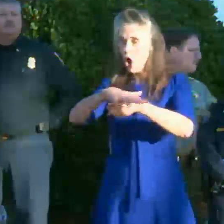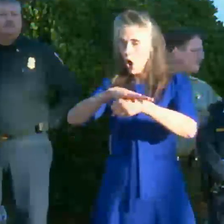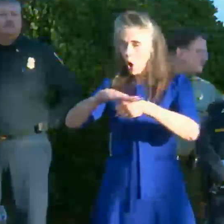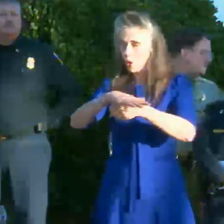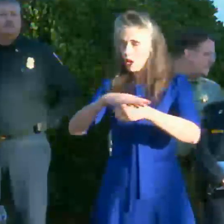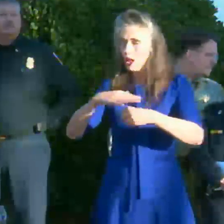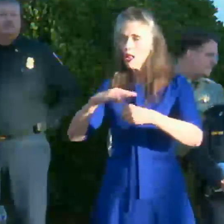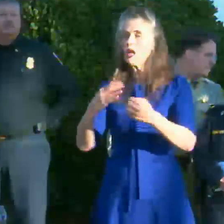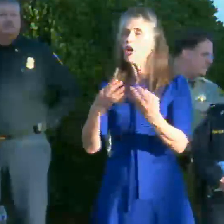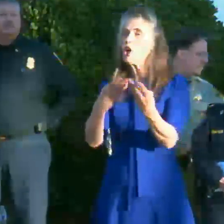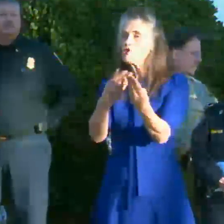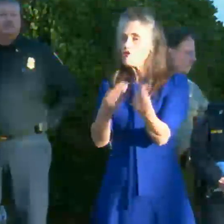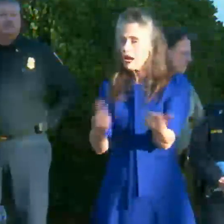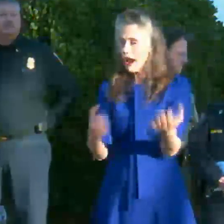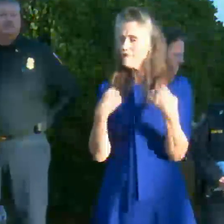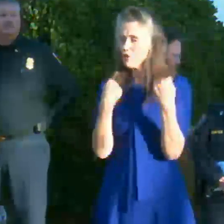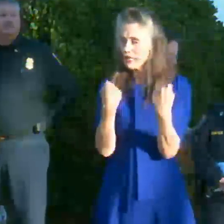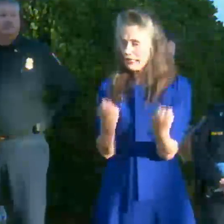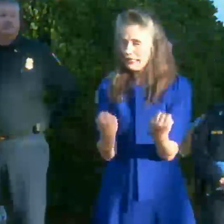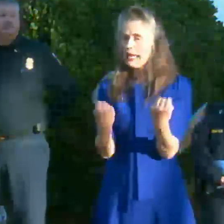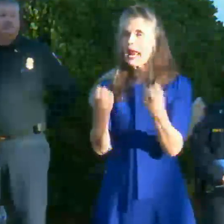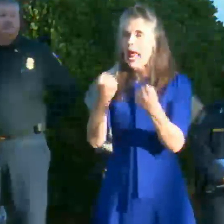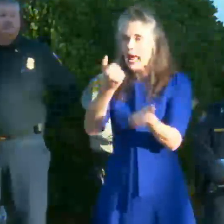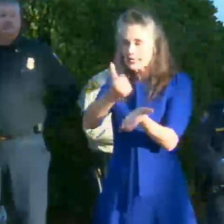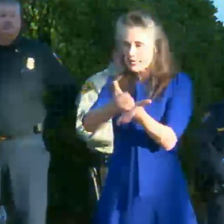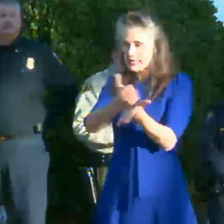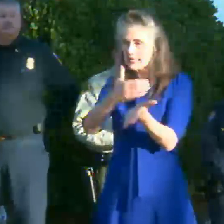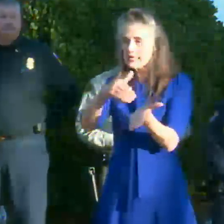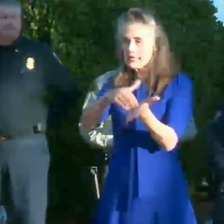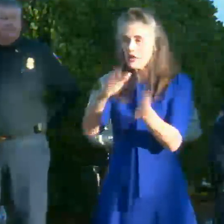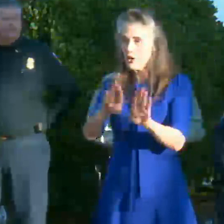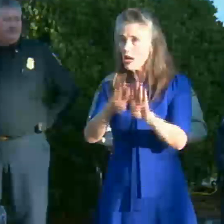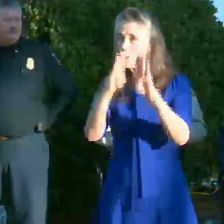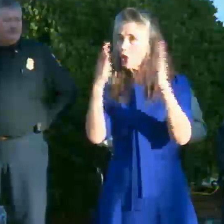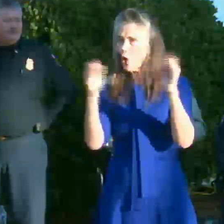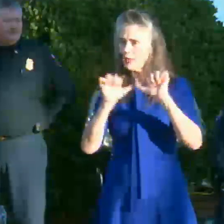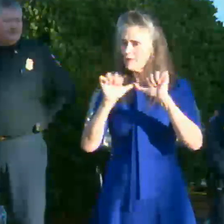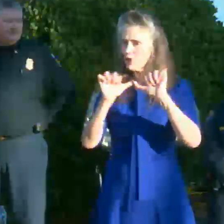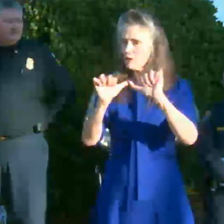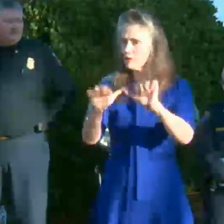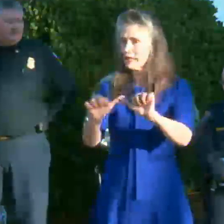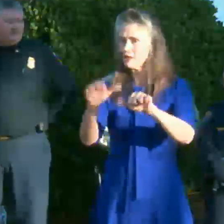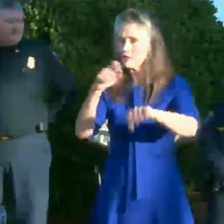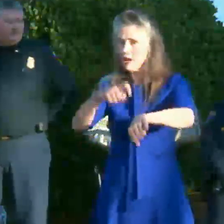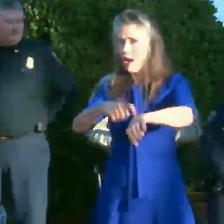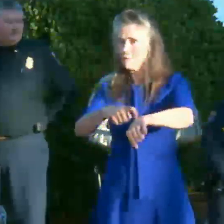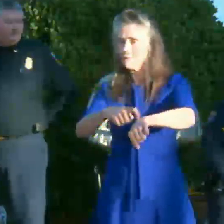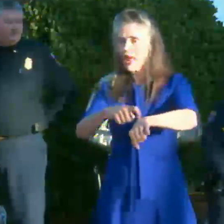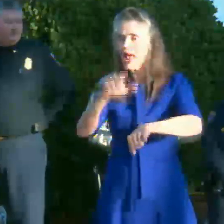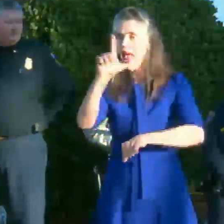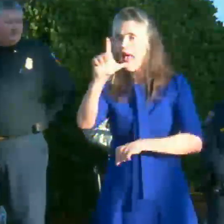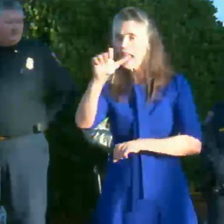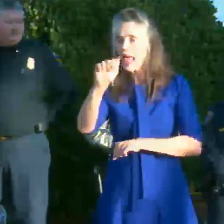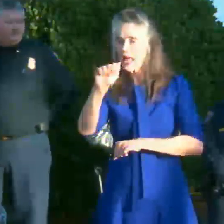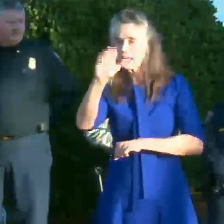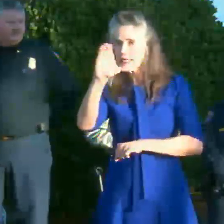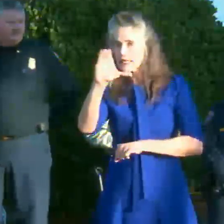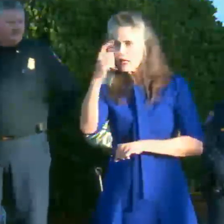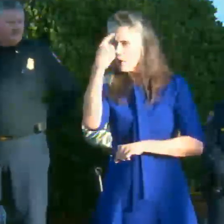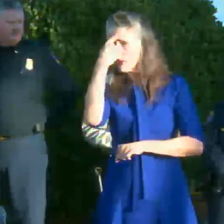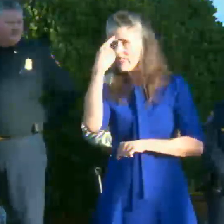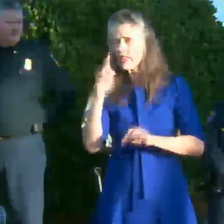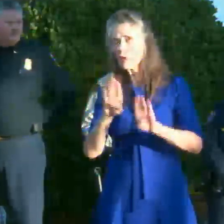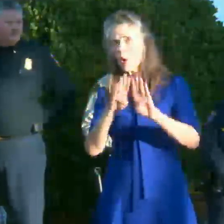center that will be open for an extended period of time. The LAC is tentatively targeted to